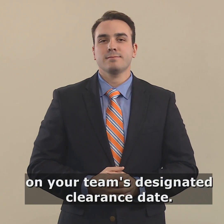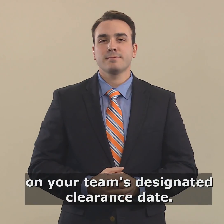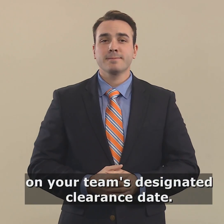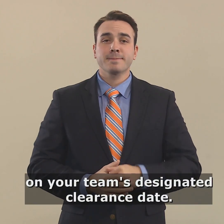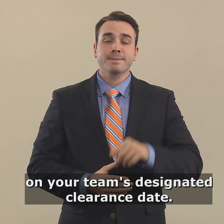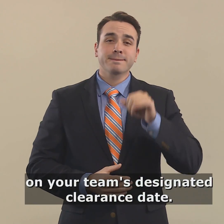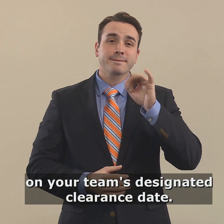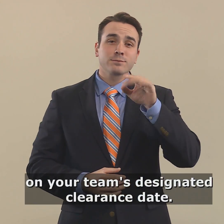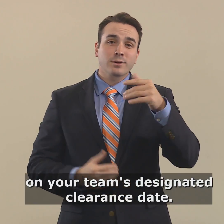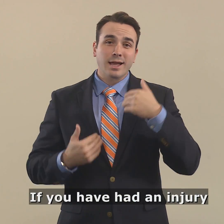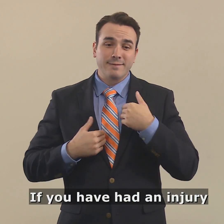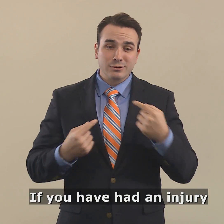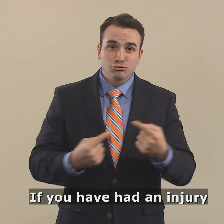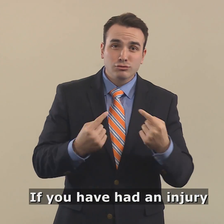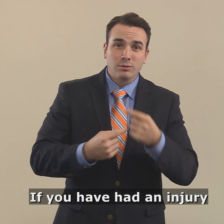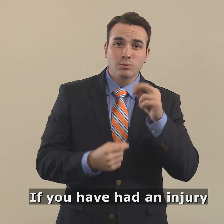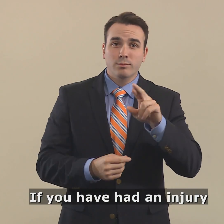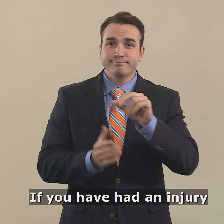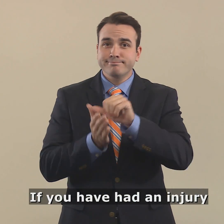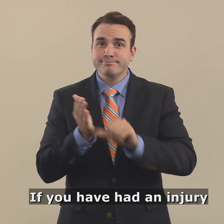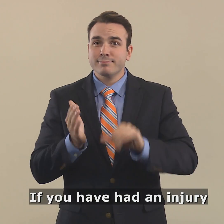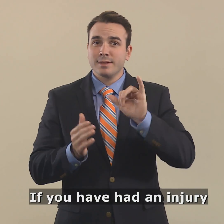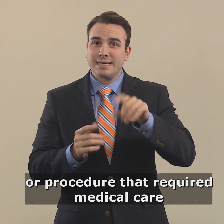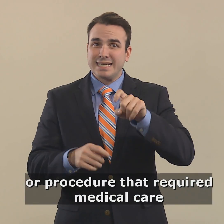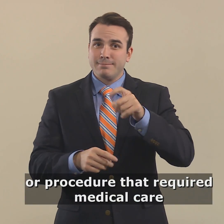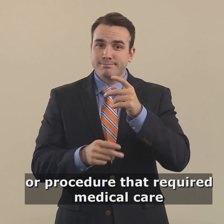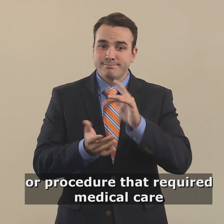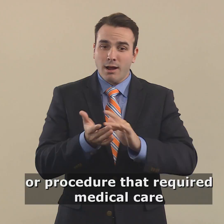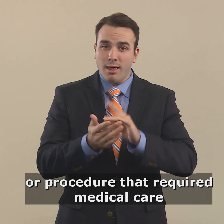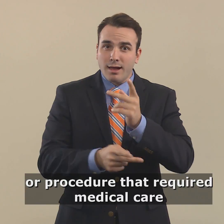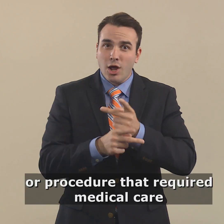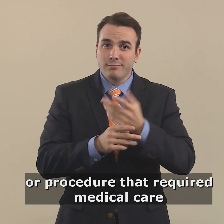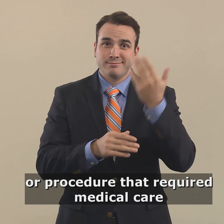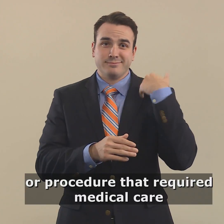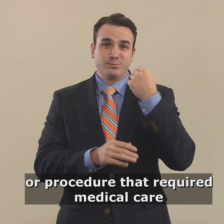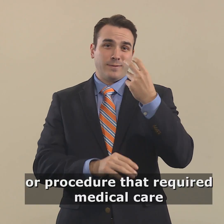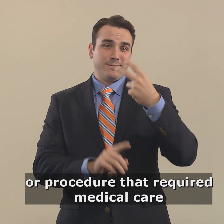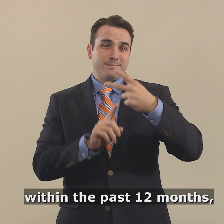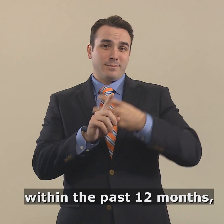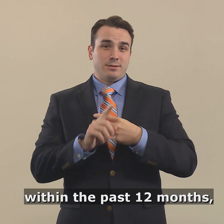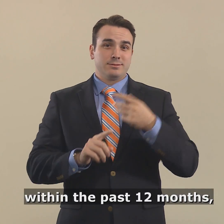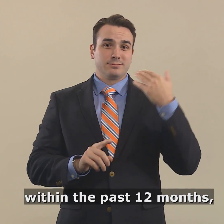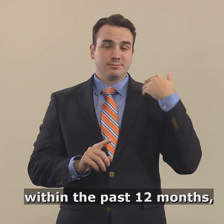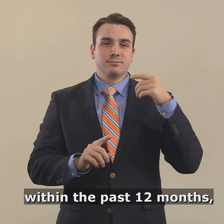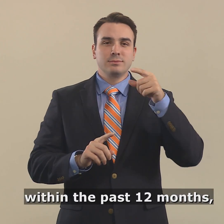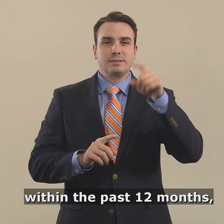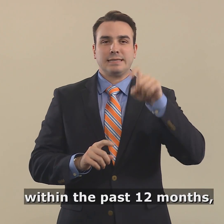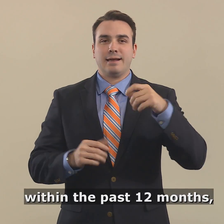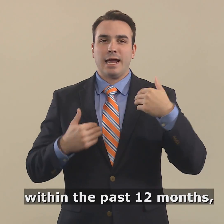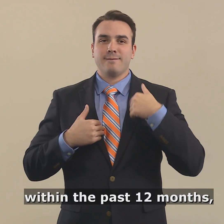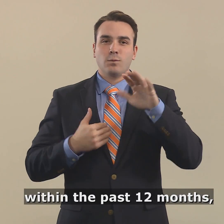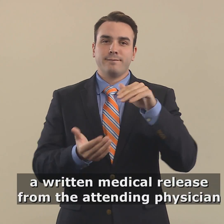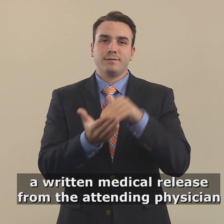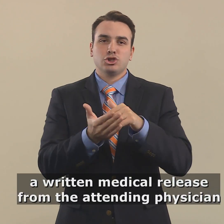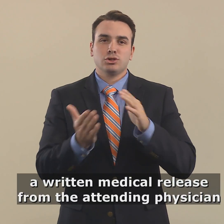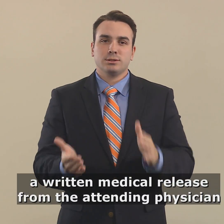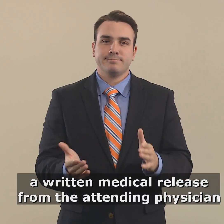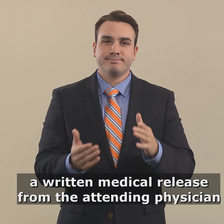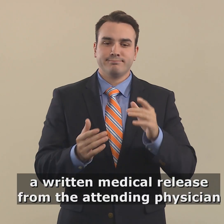date. If you have had an injury or procedure that required medical care within the past 12 months, a written medical